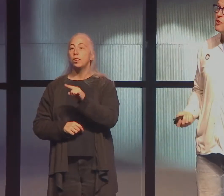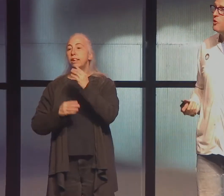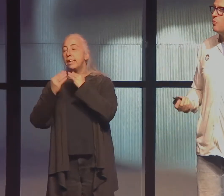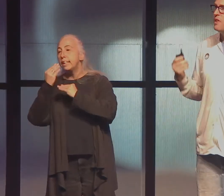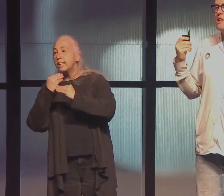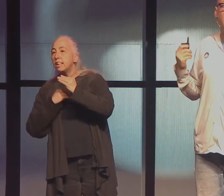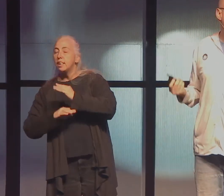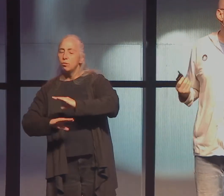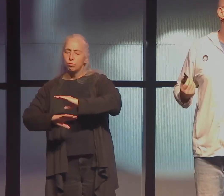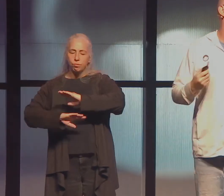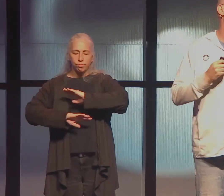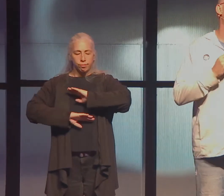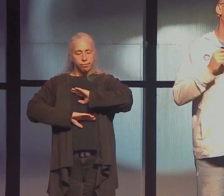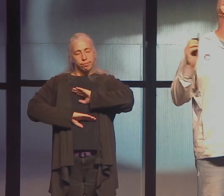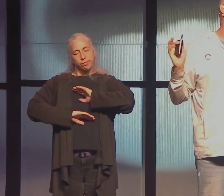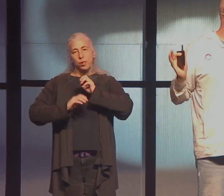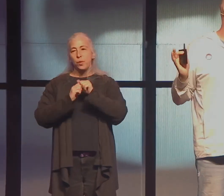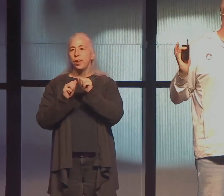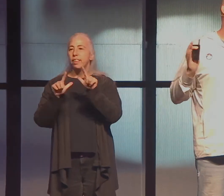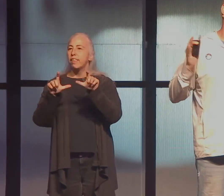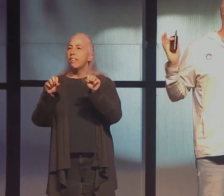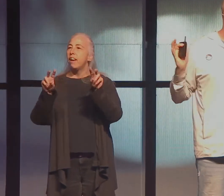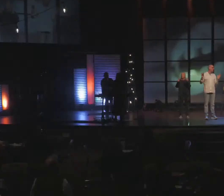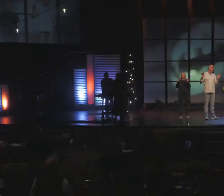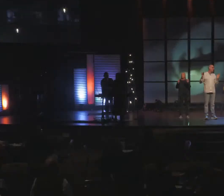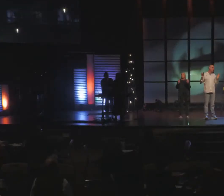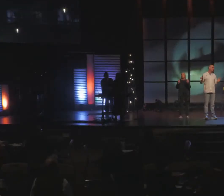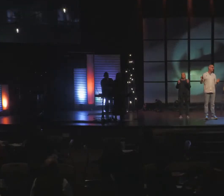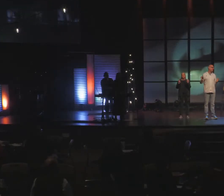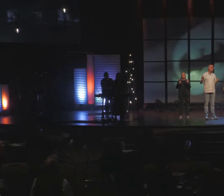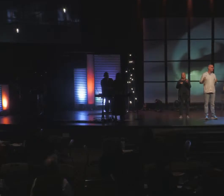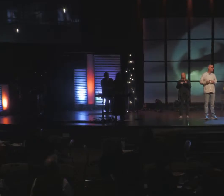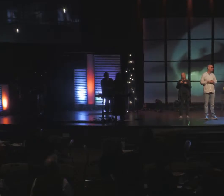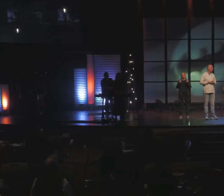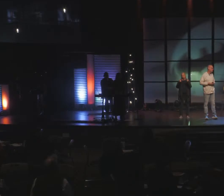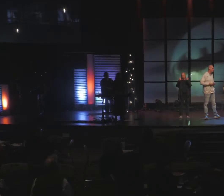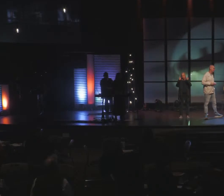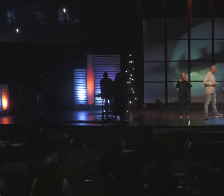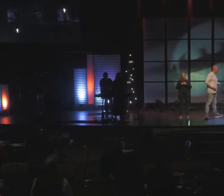be filled with love that you cannot ever understand.